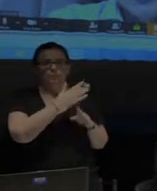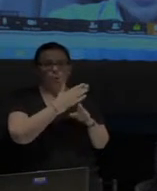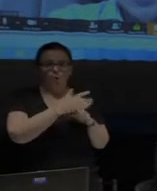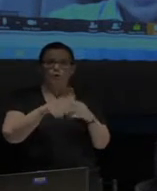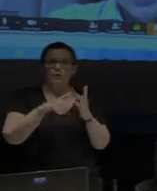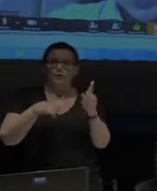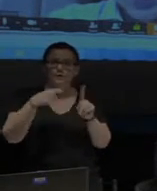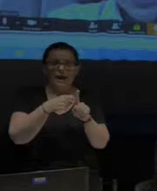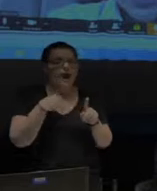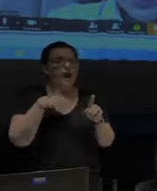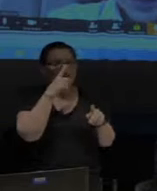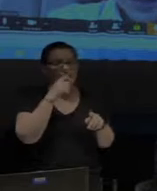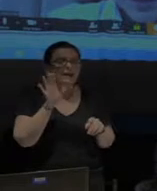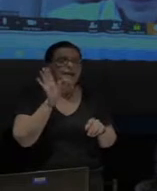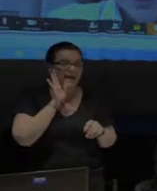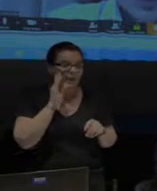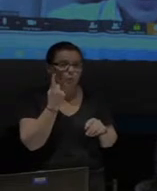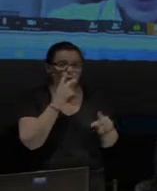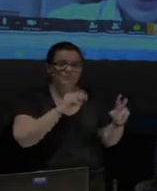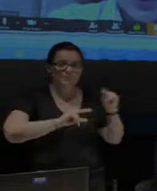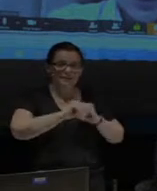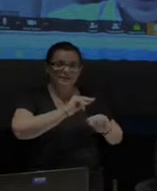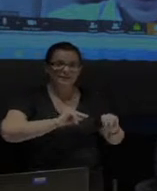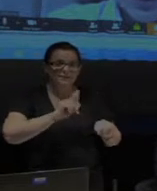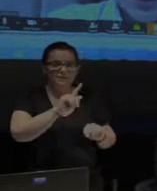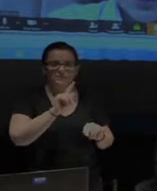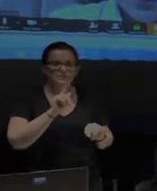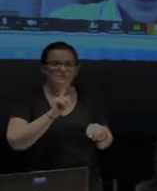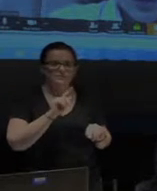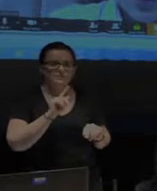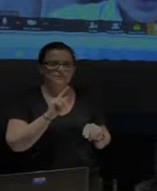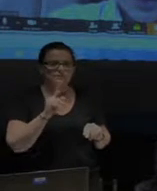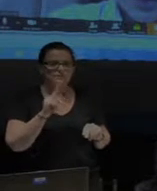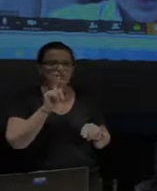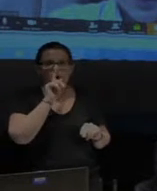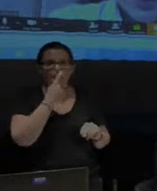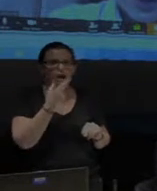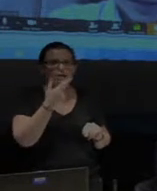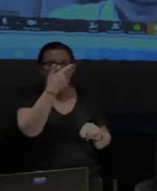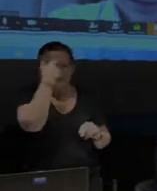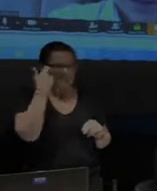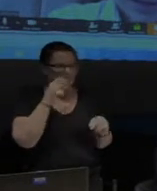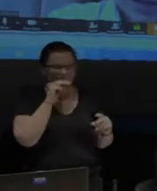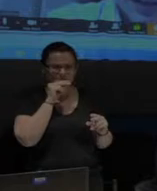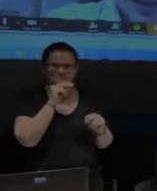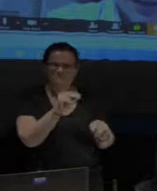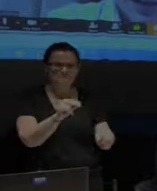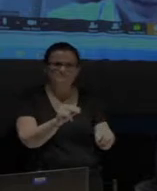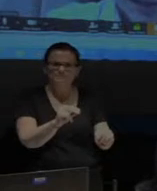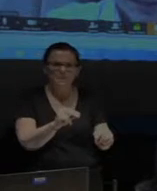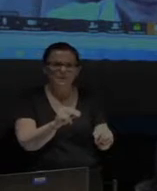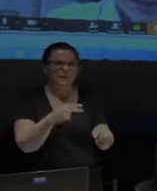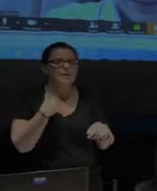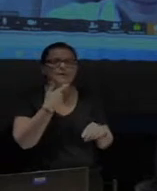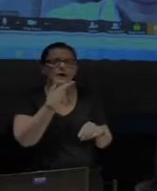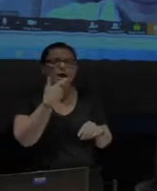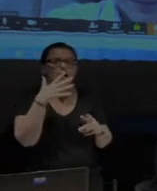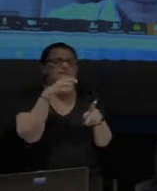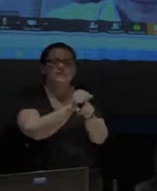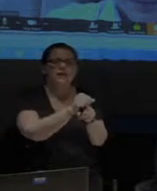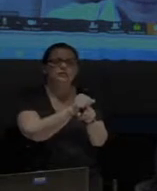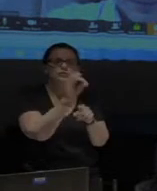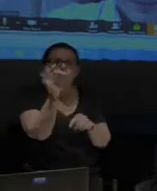I can hear you guys are speaking. Unfortunately, I cannot understand what's being said, and I didn't move the question either.